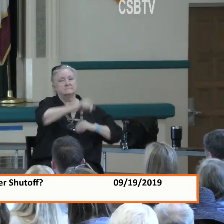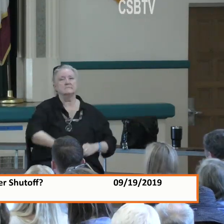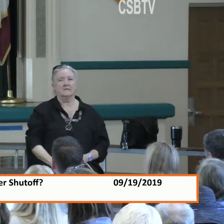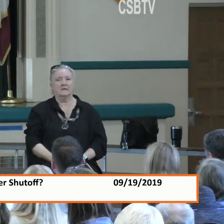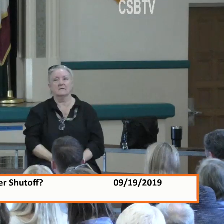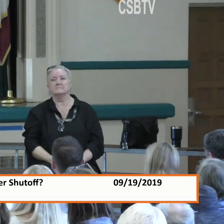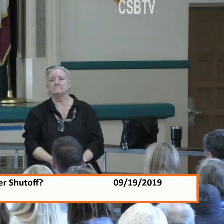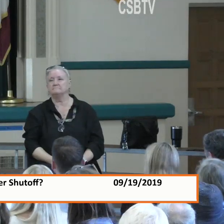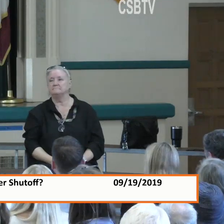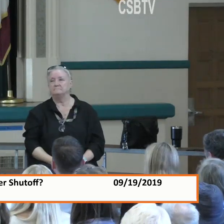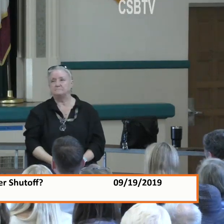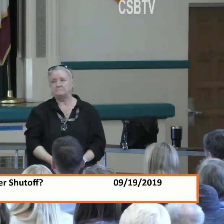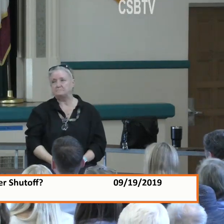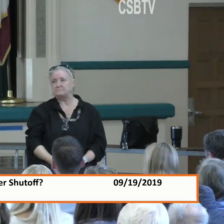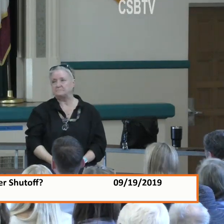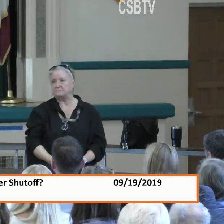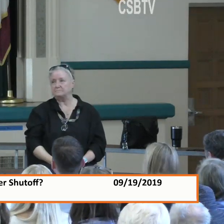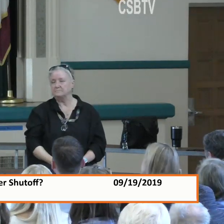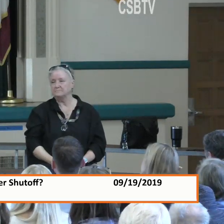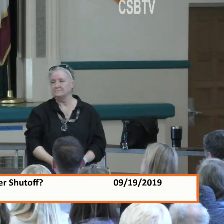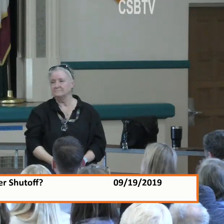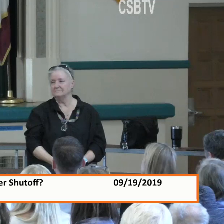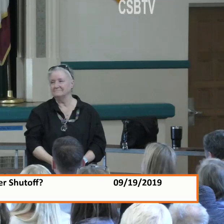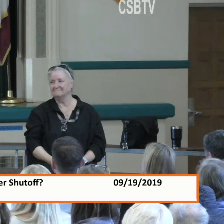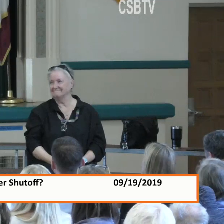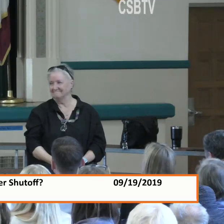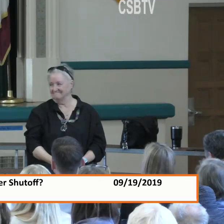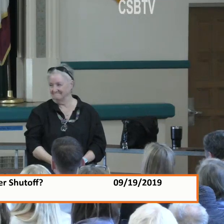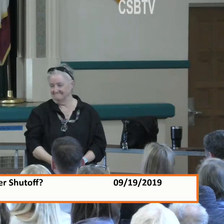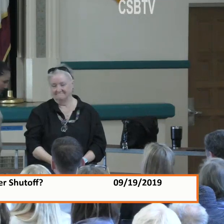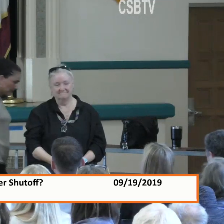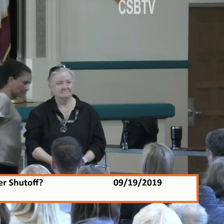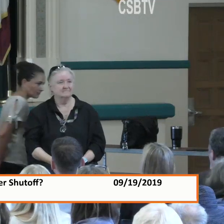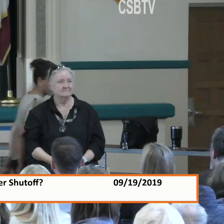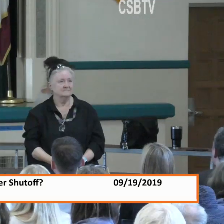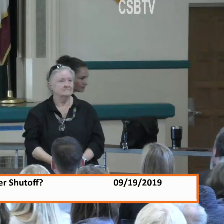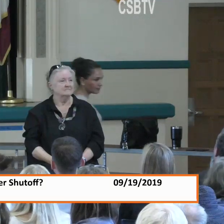por favor, regrese el equipo en la parte donde lo encontraron. Gracias.